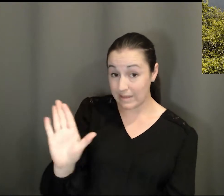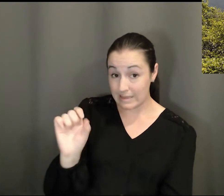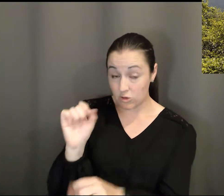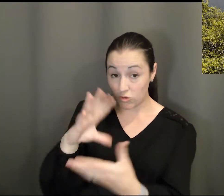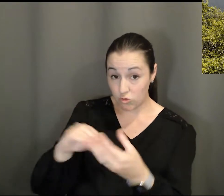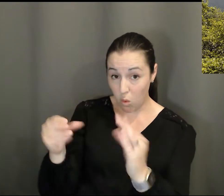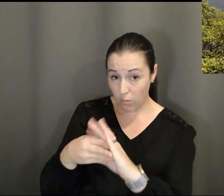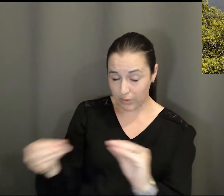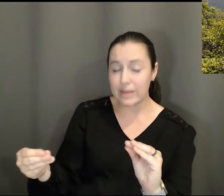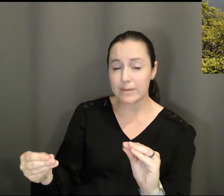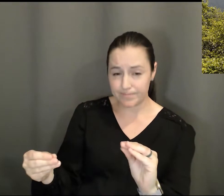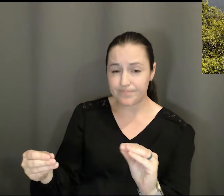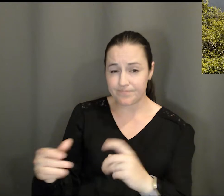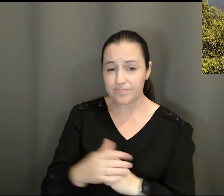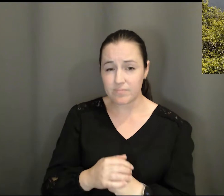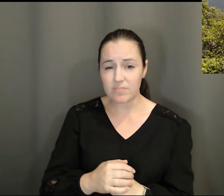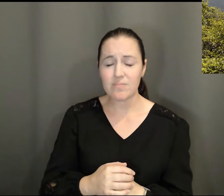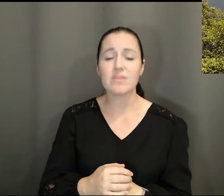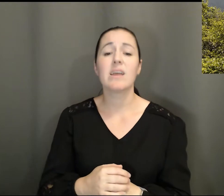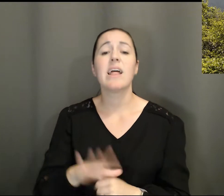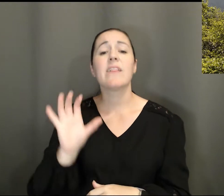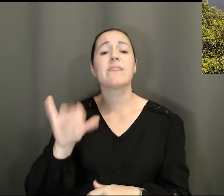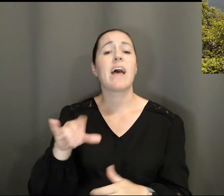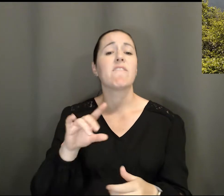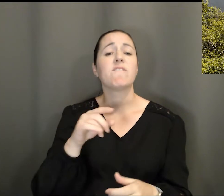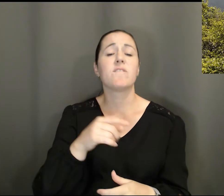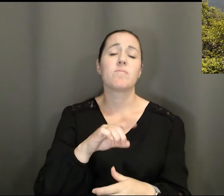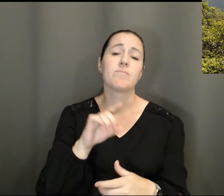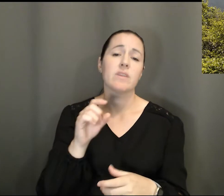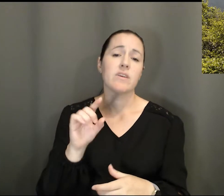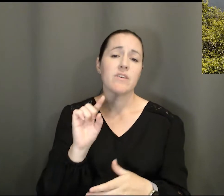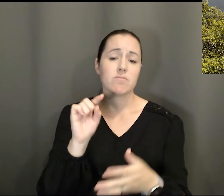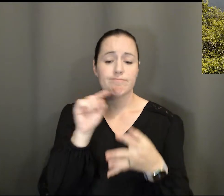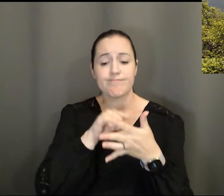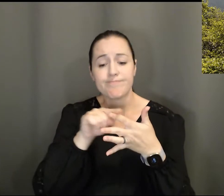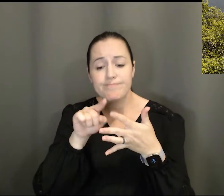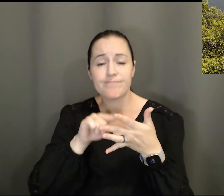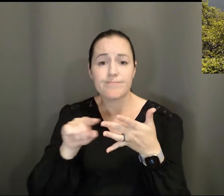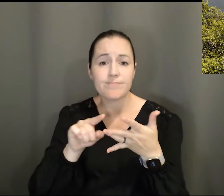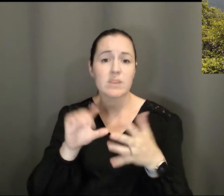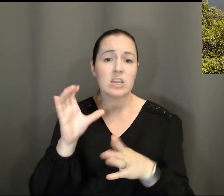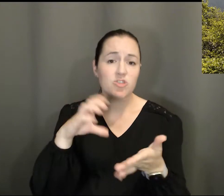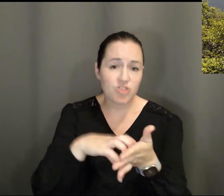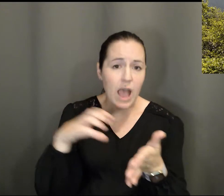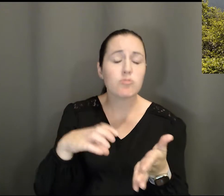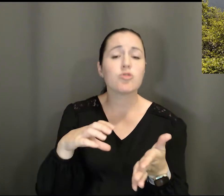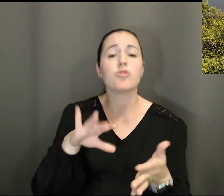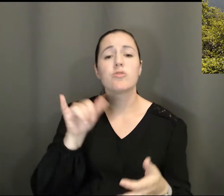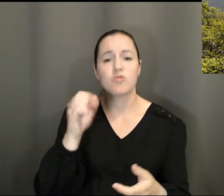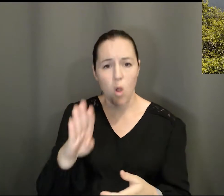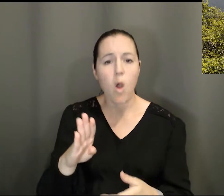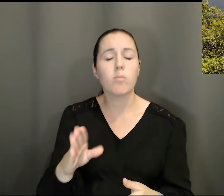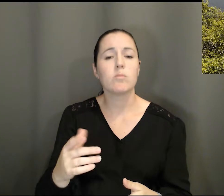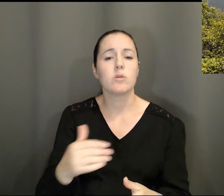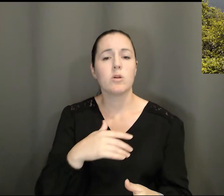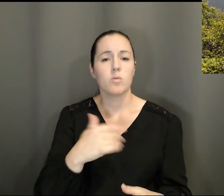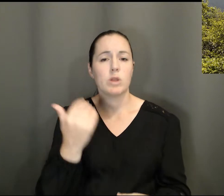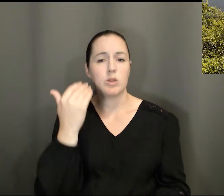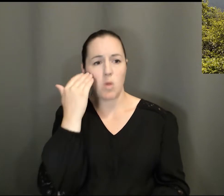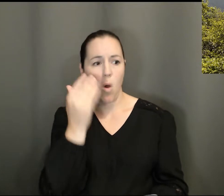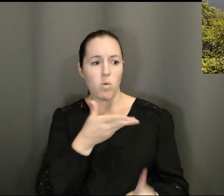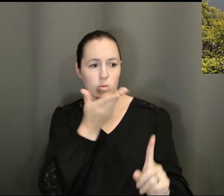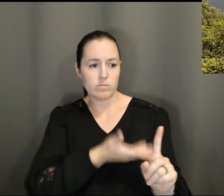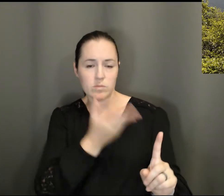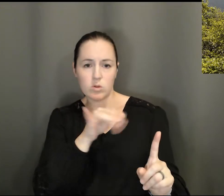unraveling. And there's a lot of devastation that's happening in Job's life. And from Job chapter 3 on for about the next